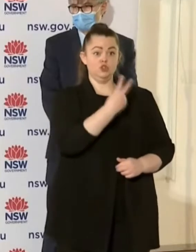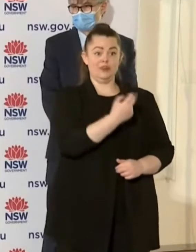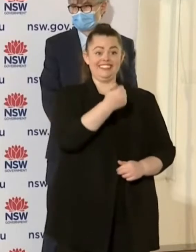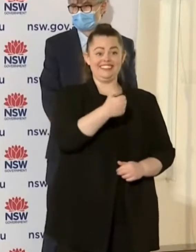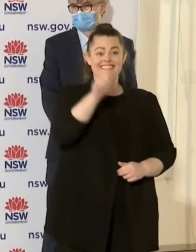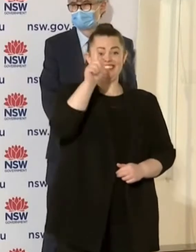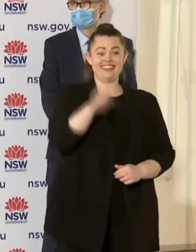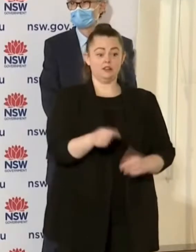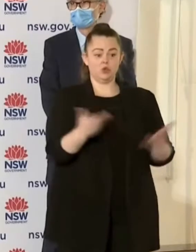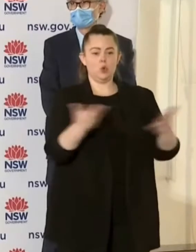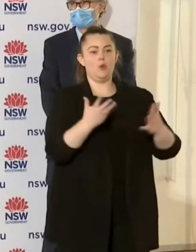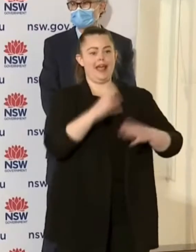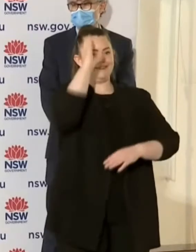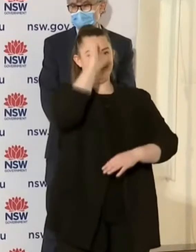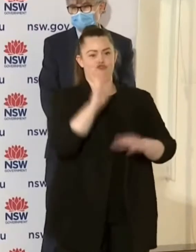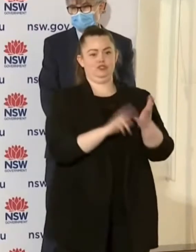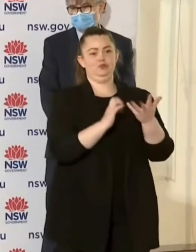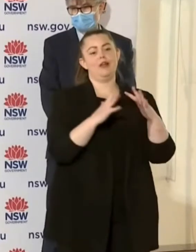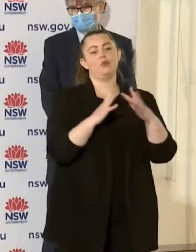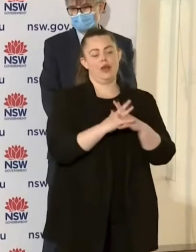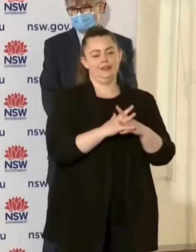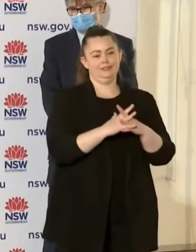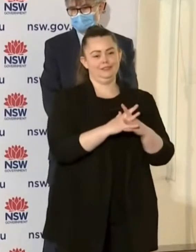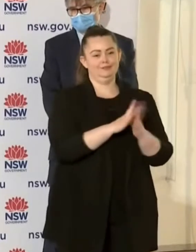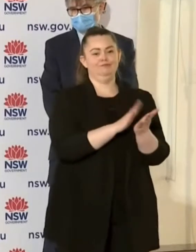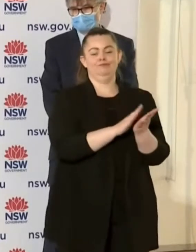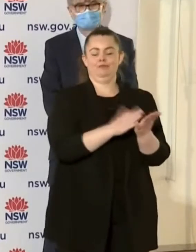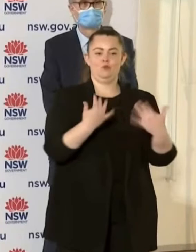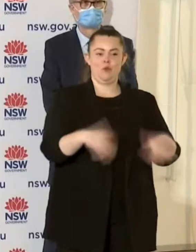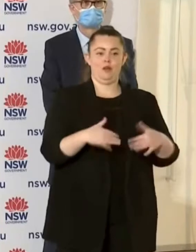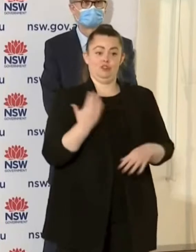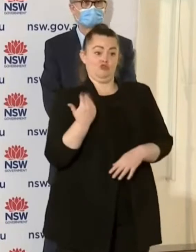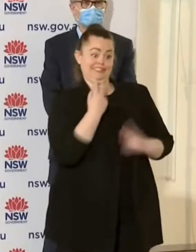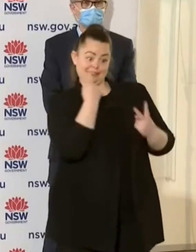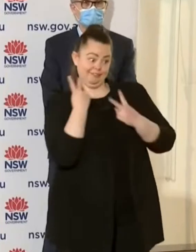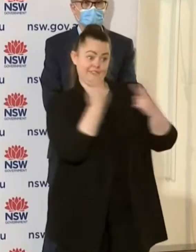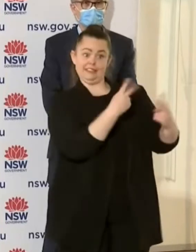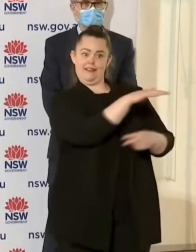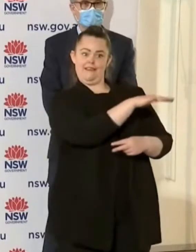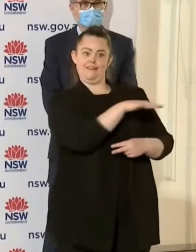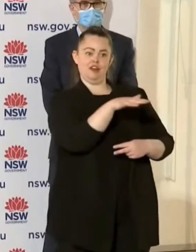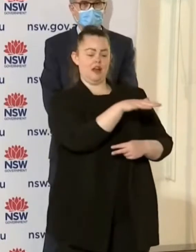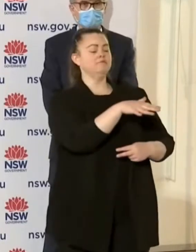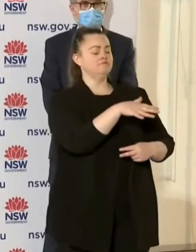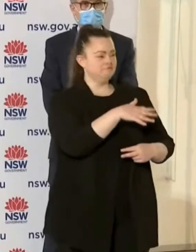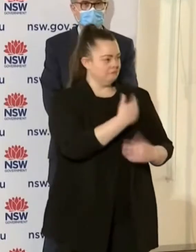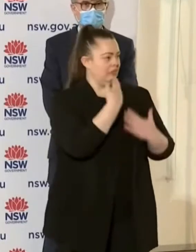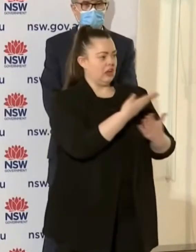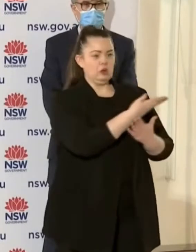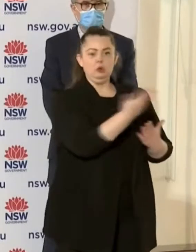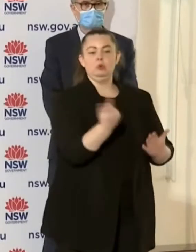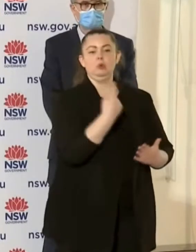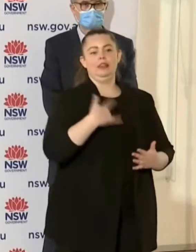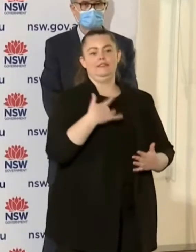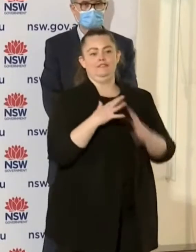26,264 were actually in regional areas. So having just been up to the far west and the west, I just particularly want to thank the regional areas and the residents for